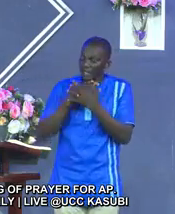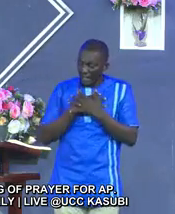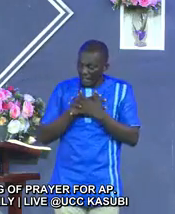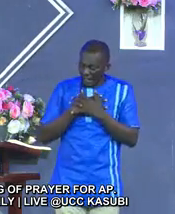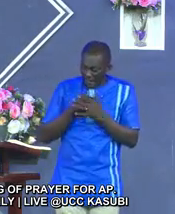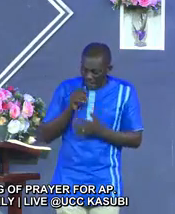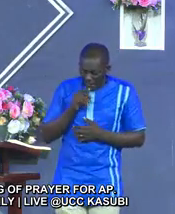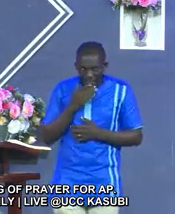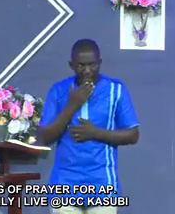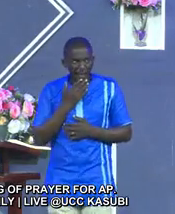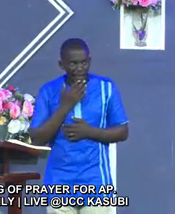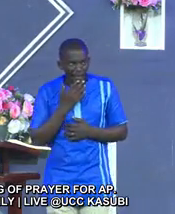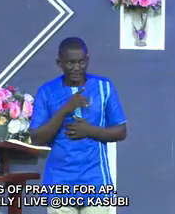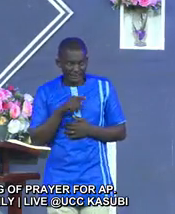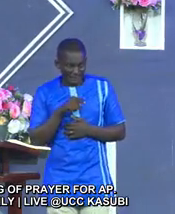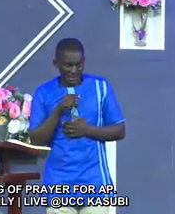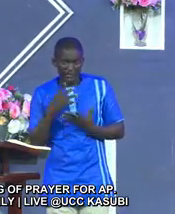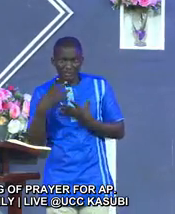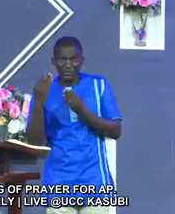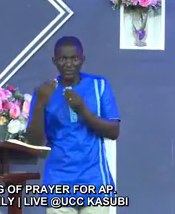Maybe now she has died.